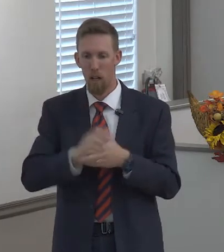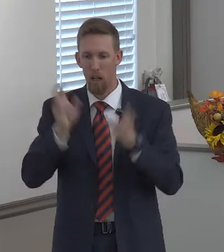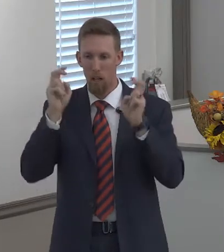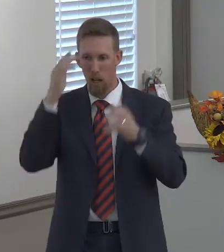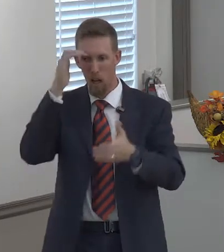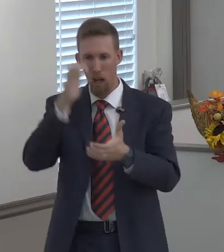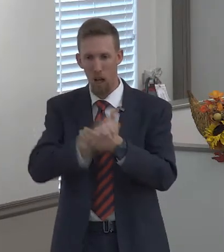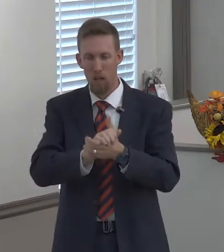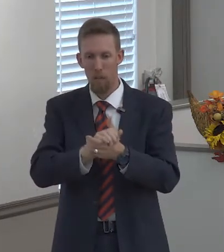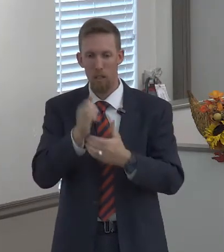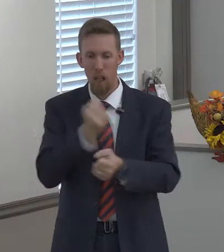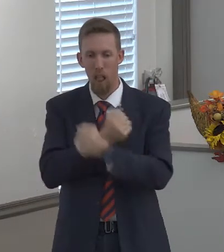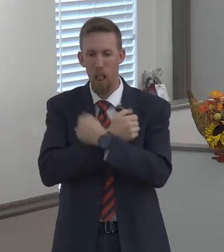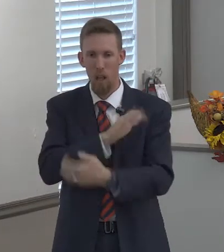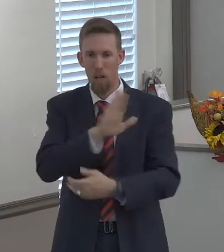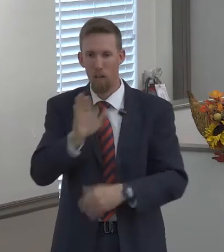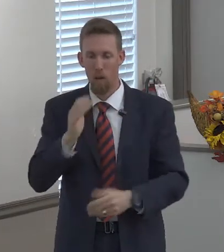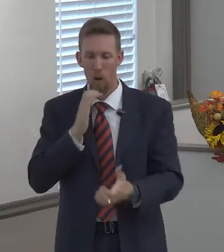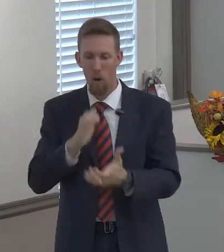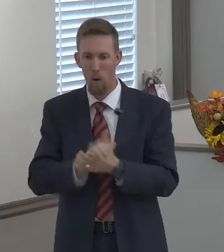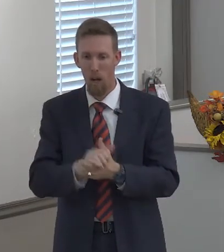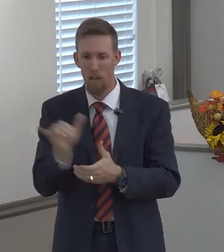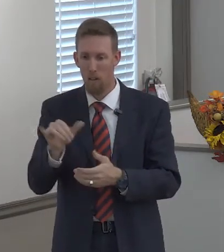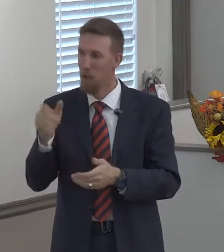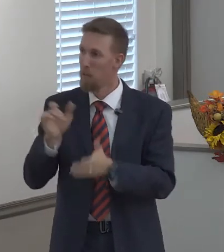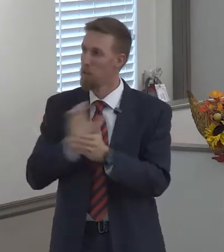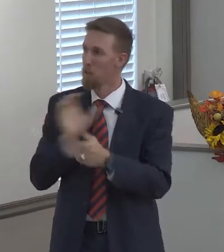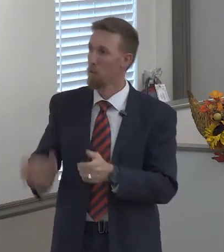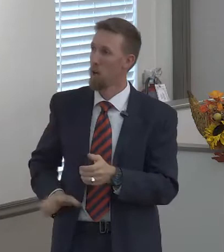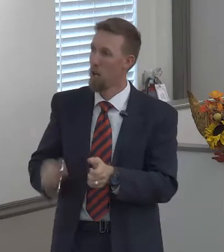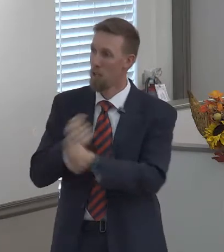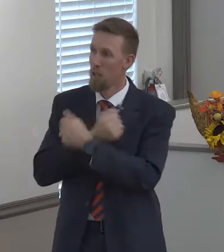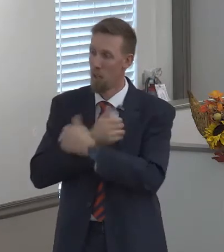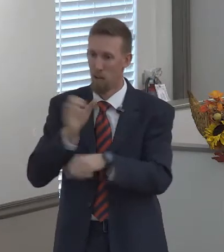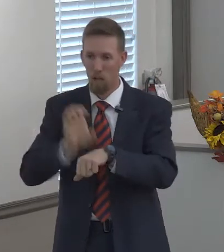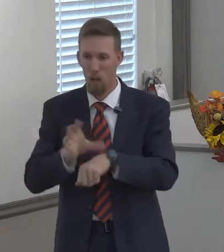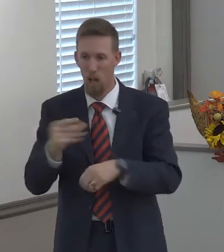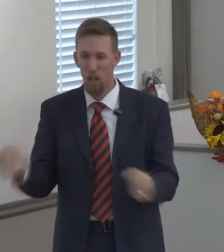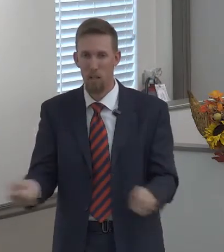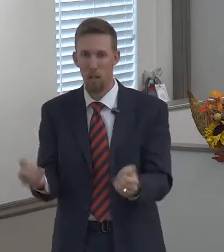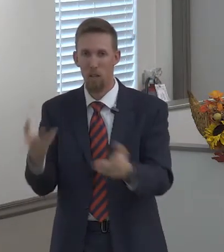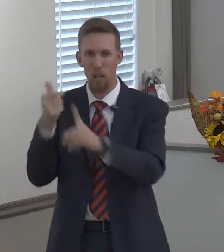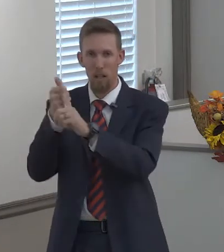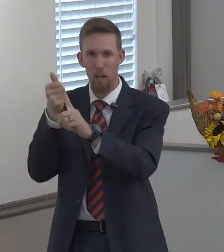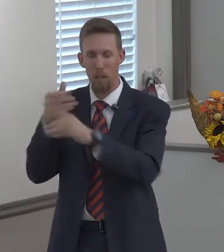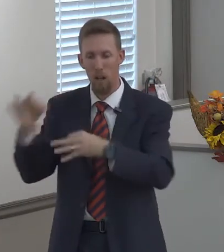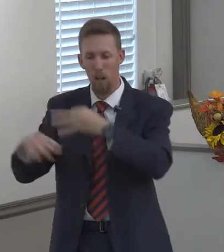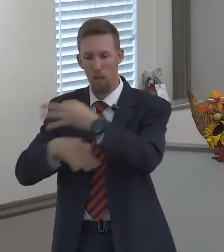And I used to be Johnny Spandex, in case you're wondering. Except I never wore spandex. That's just a...